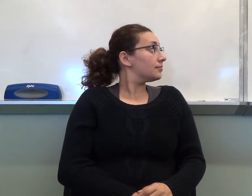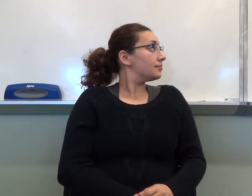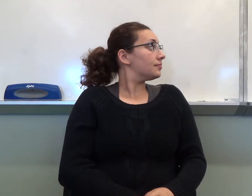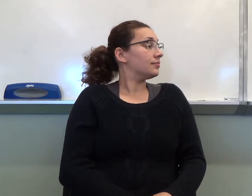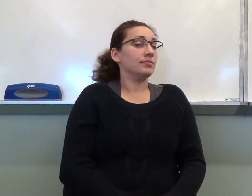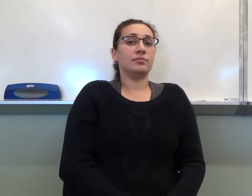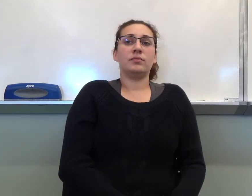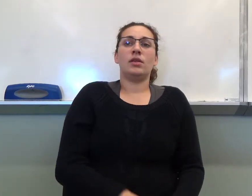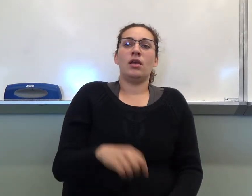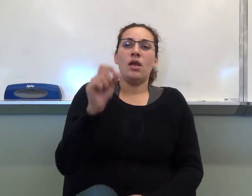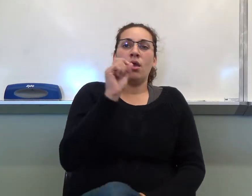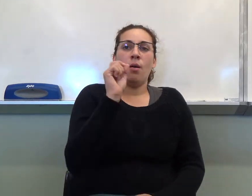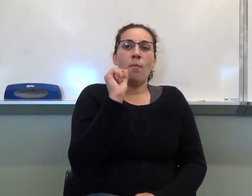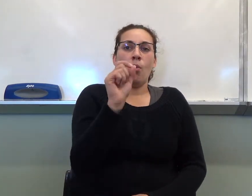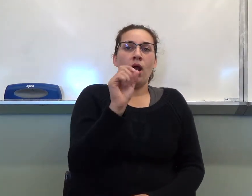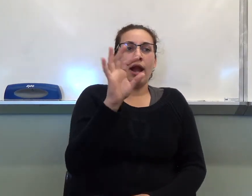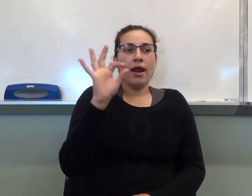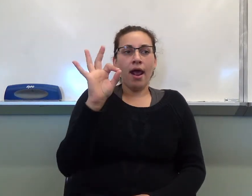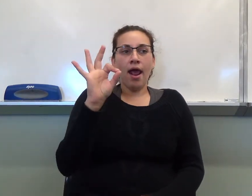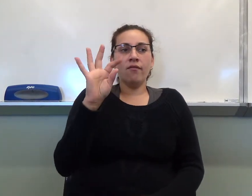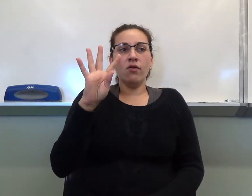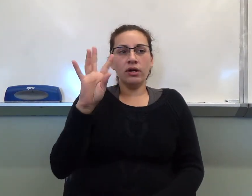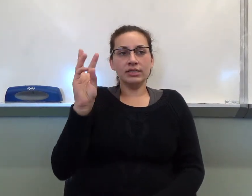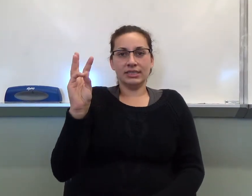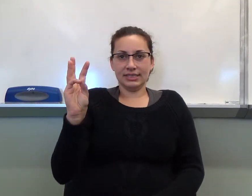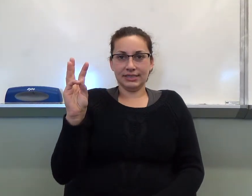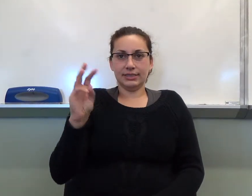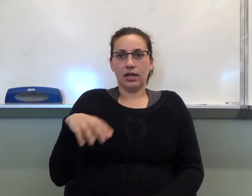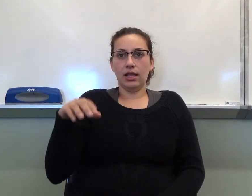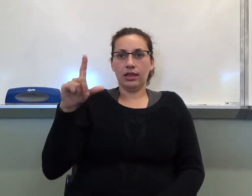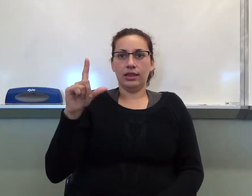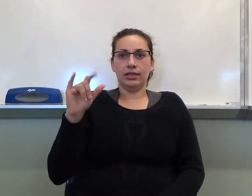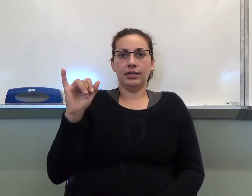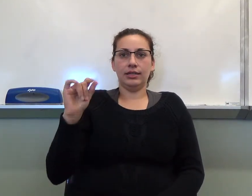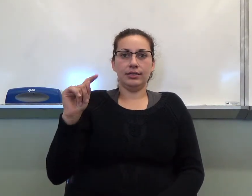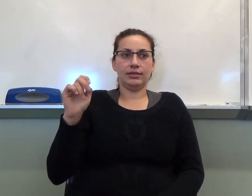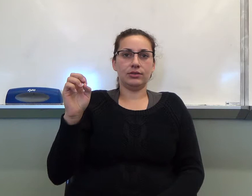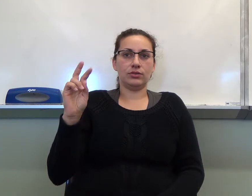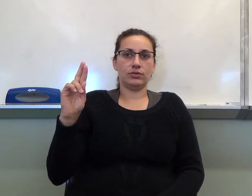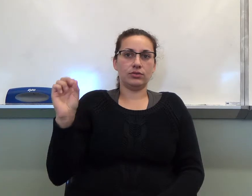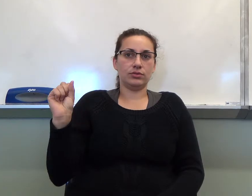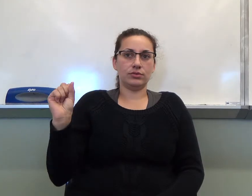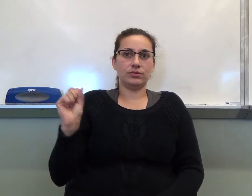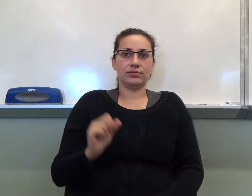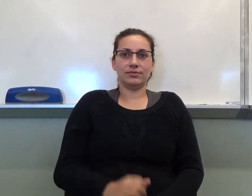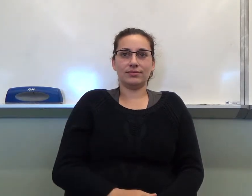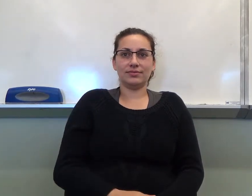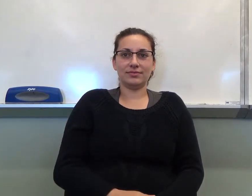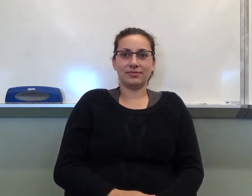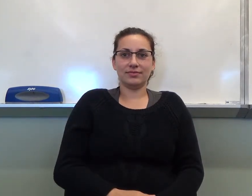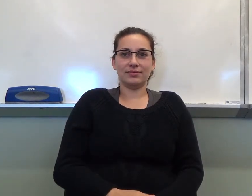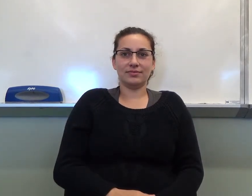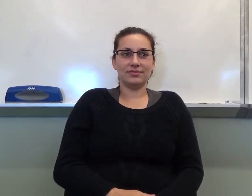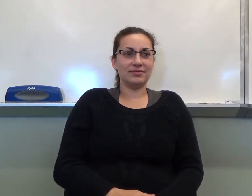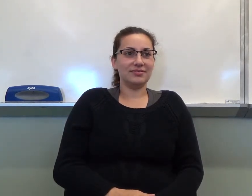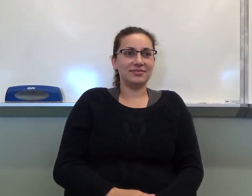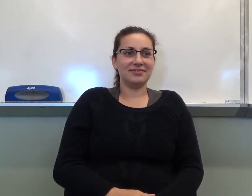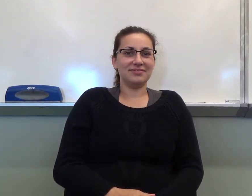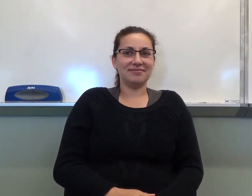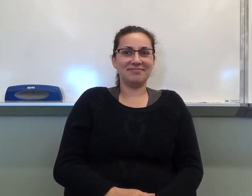it's 0.946 liters. And you can put the leading 0 on there. As I say, most people will put the leading 0 just to make